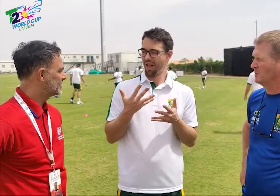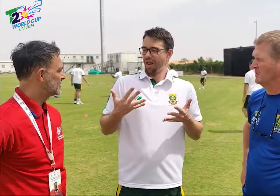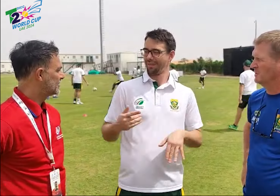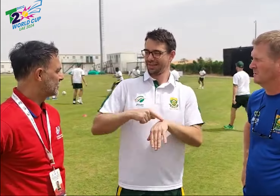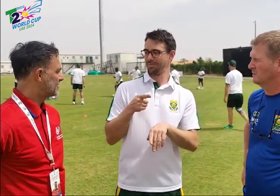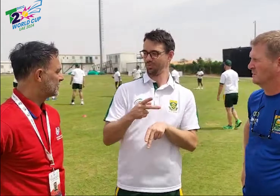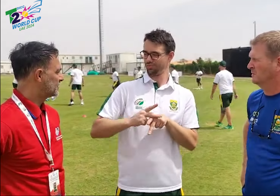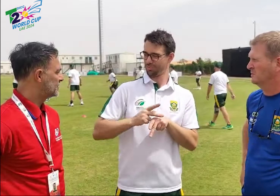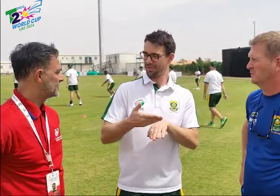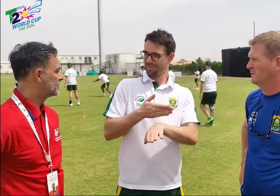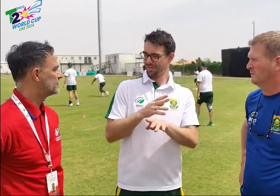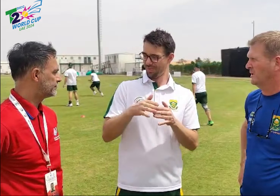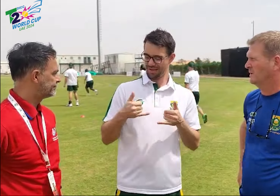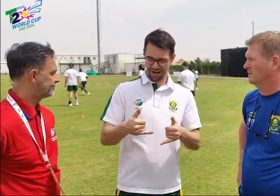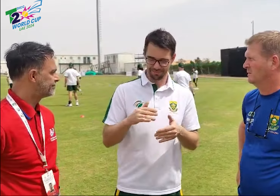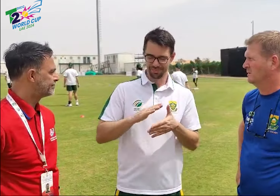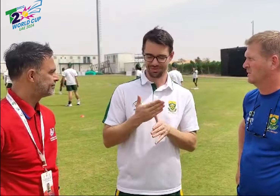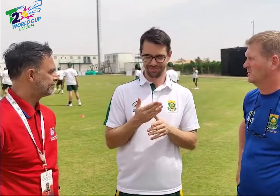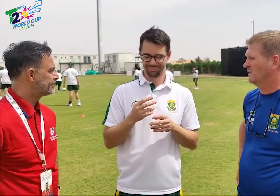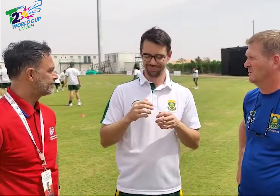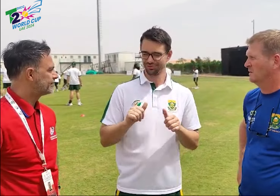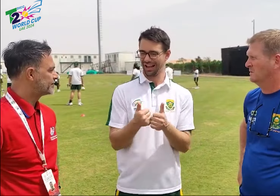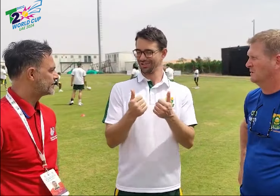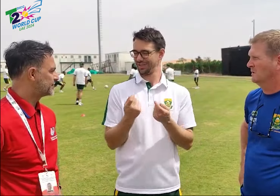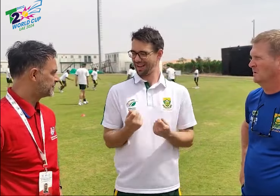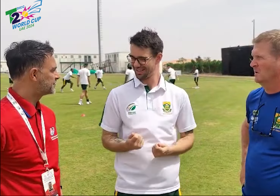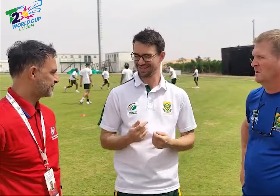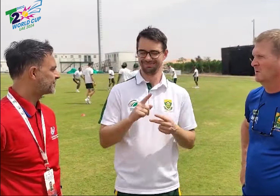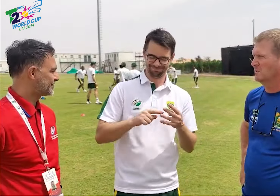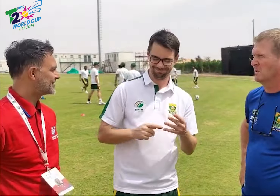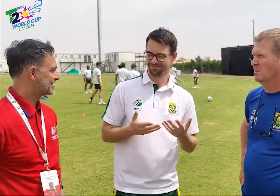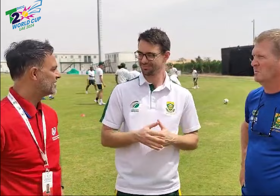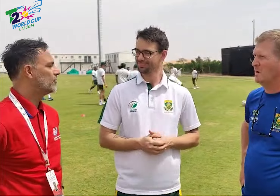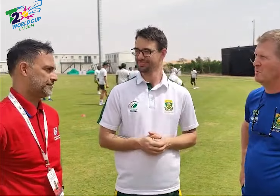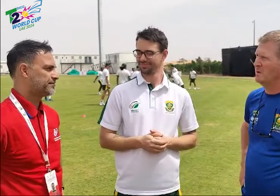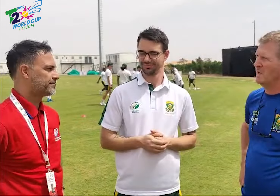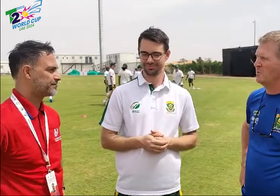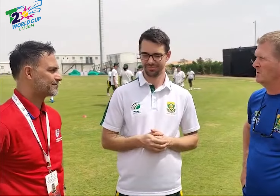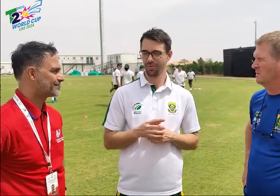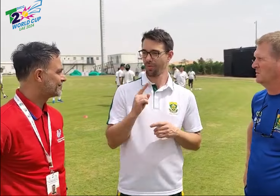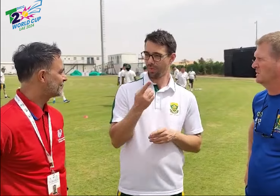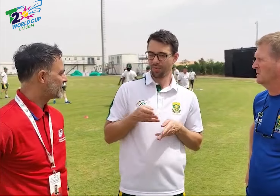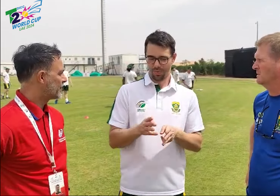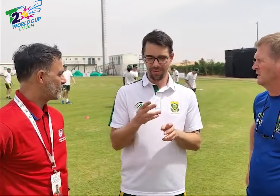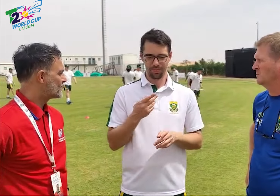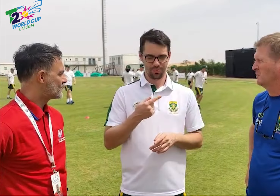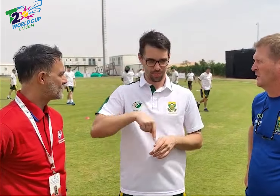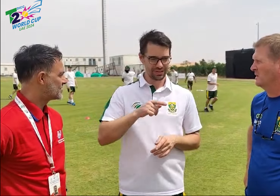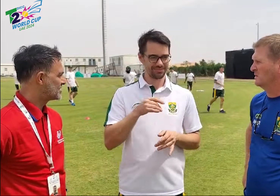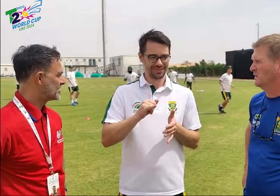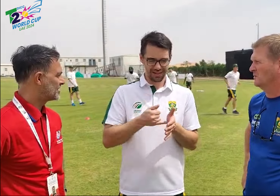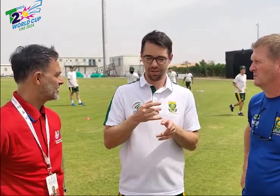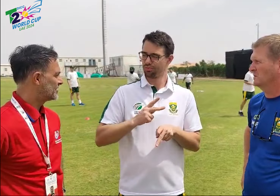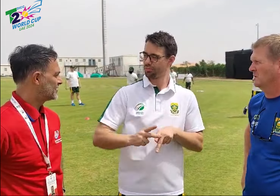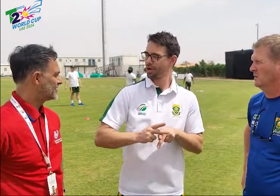before the tournament due to funding that we lost. So one way or another we still see the